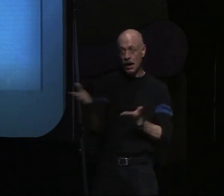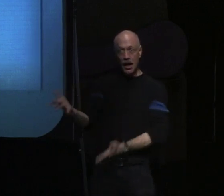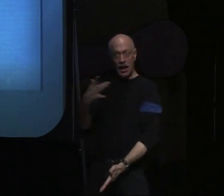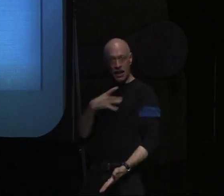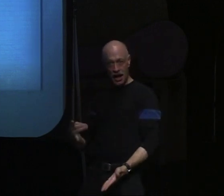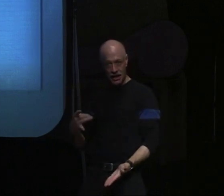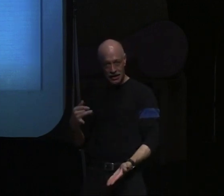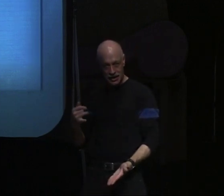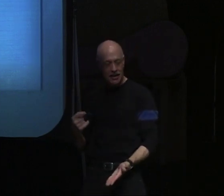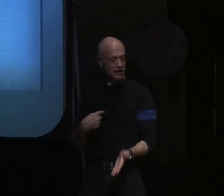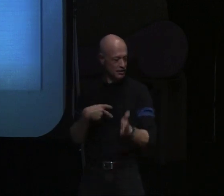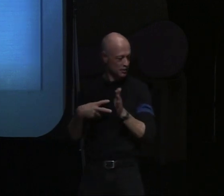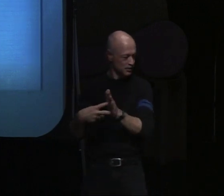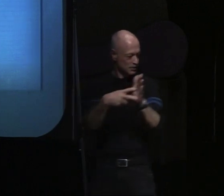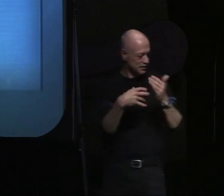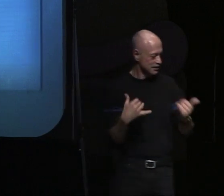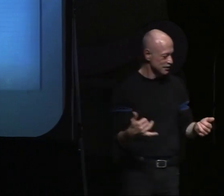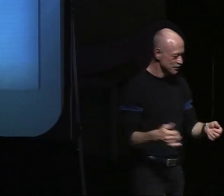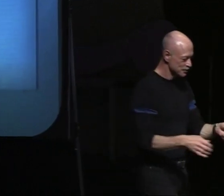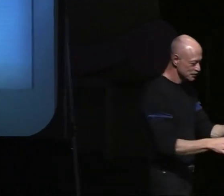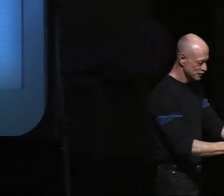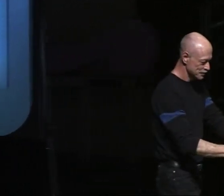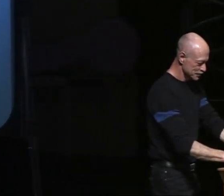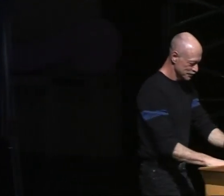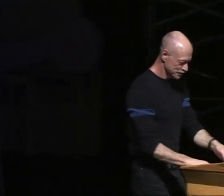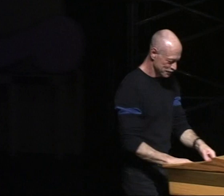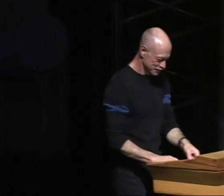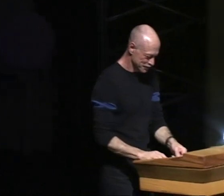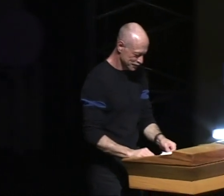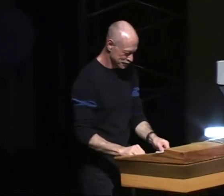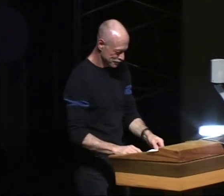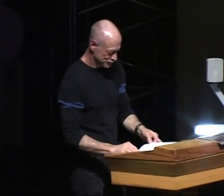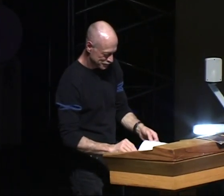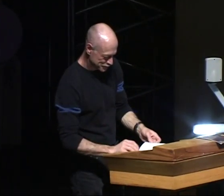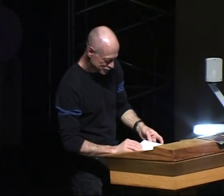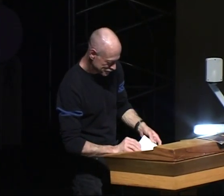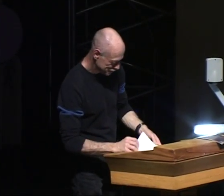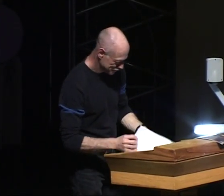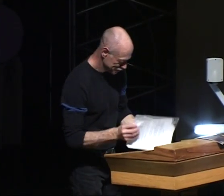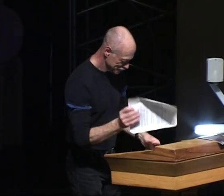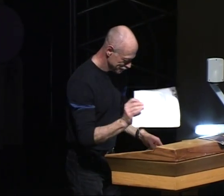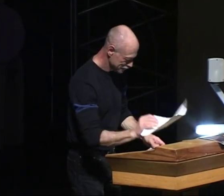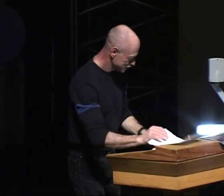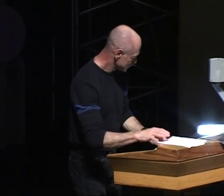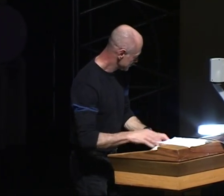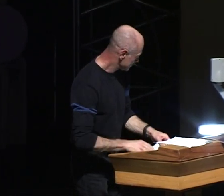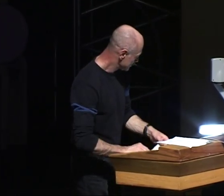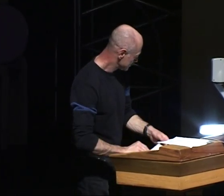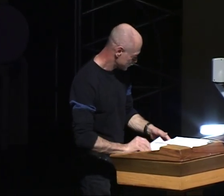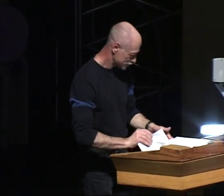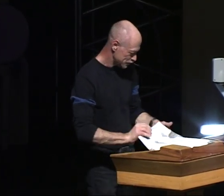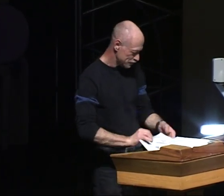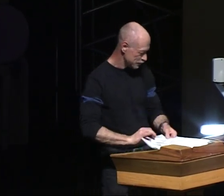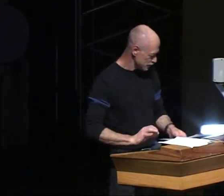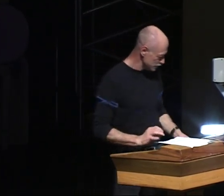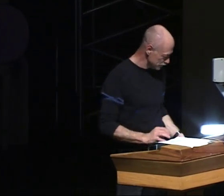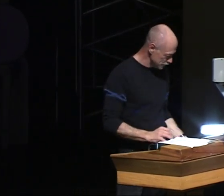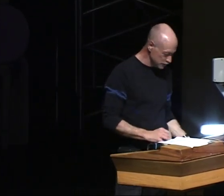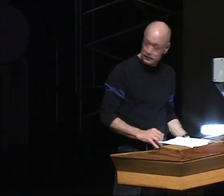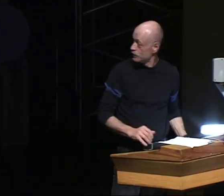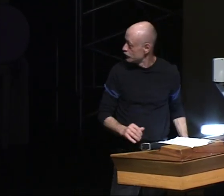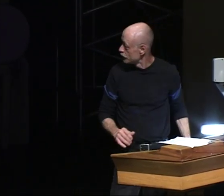I did a piece of artwork for the Deaf President Now, but I didn't want to offer that for Deaf Way. I wanted to do a new piece for Deaf Way, which I'll show you